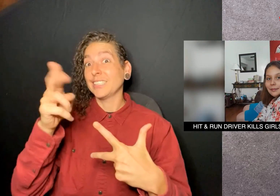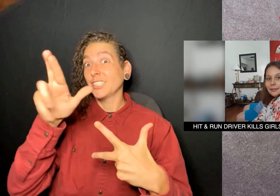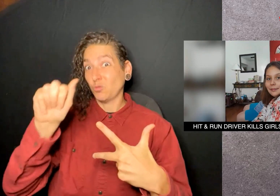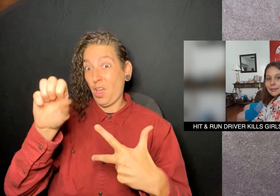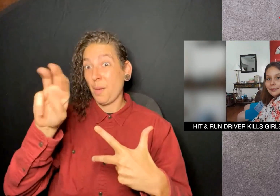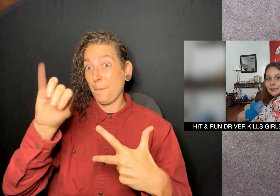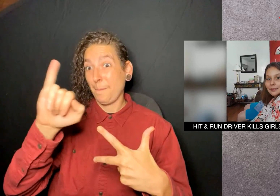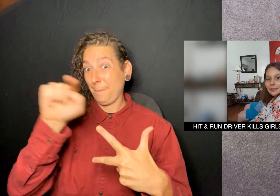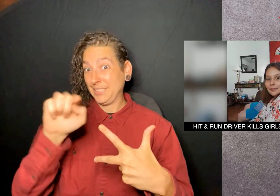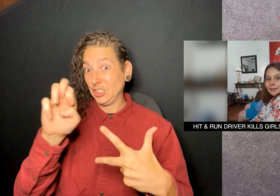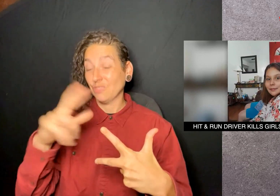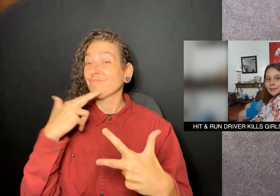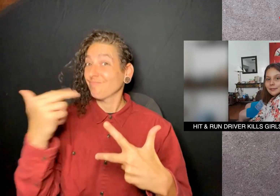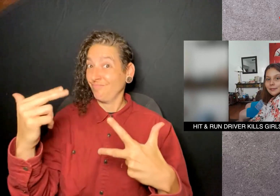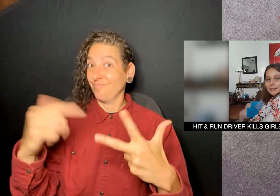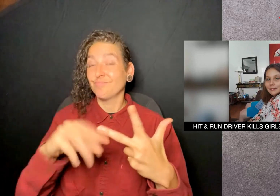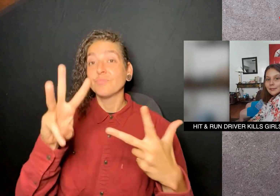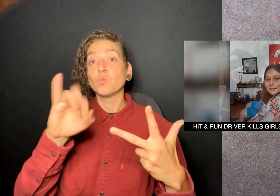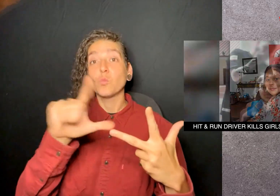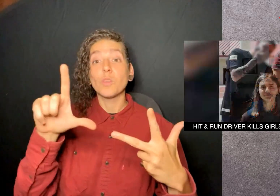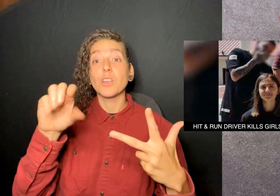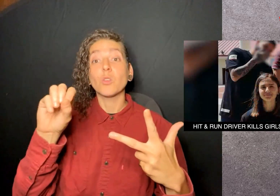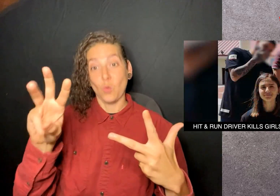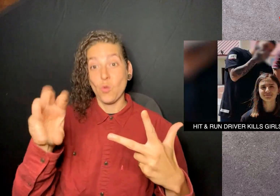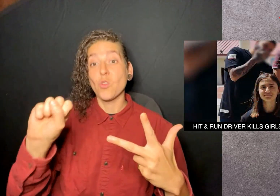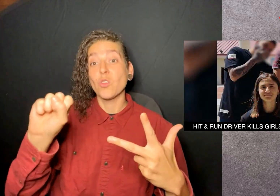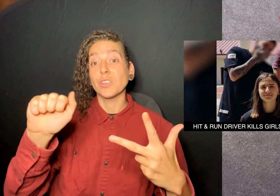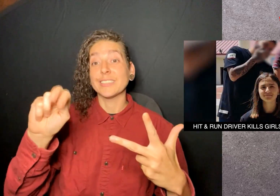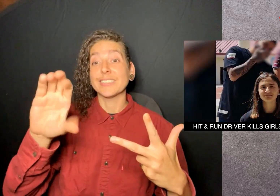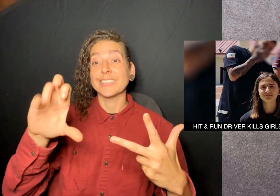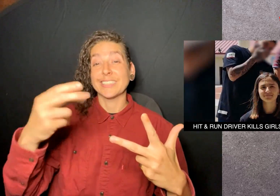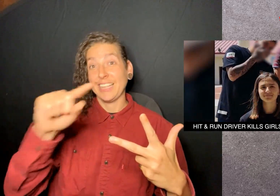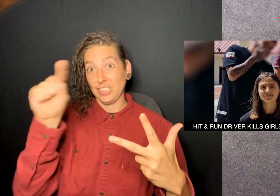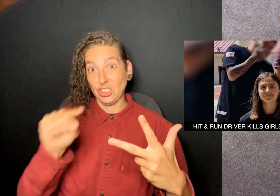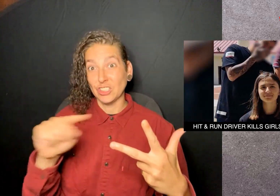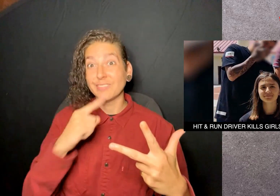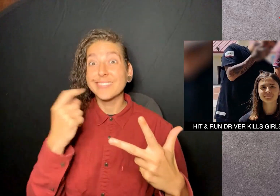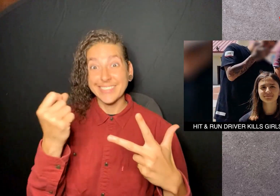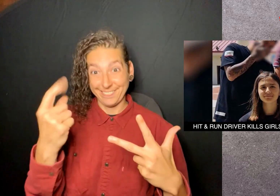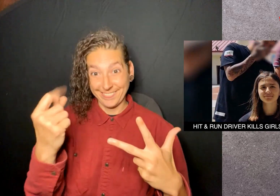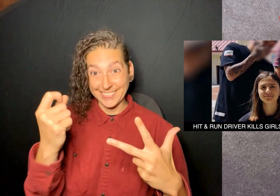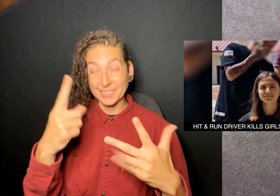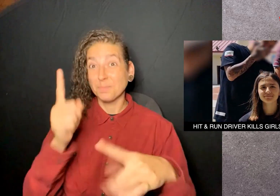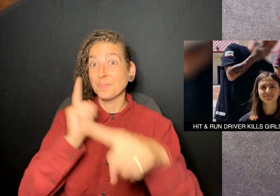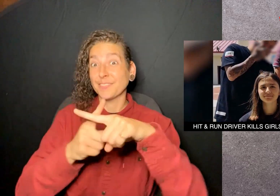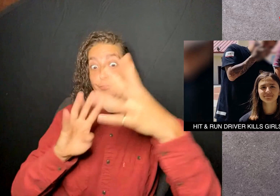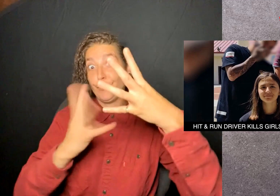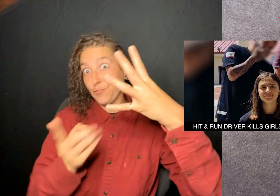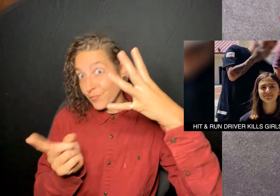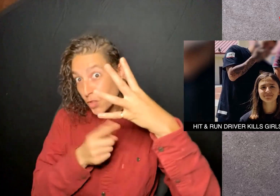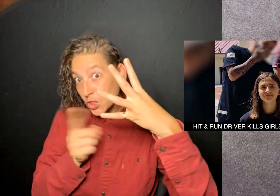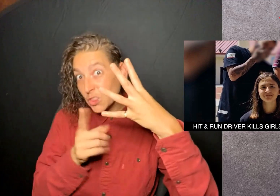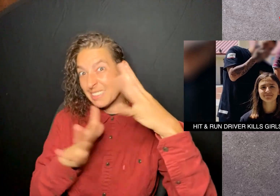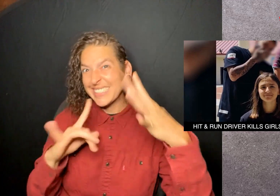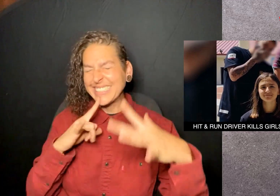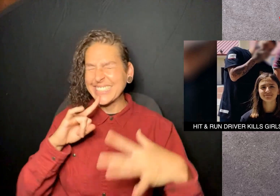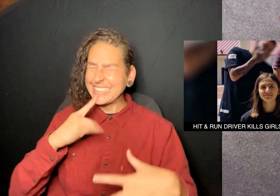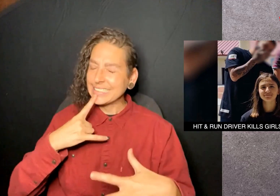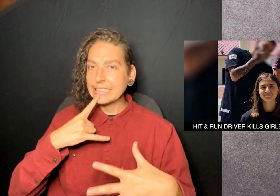13-year-old Sandra Miser, 11-year-old Willow Sanchez, and critically injured a 4th,